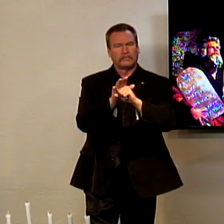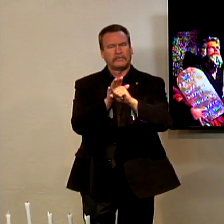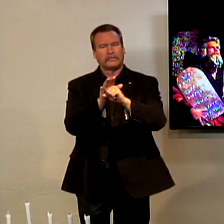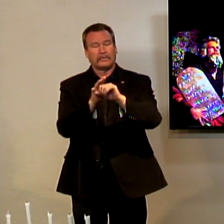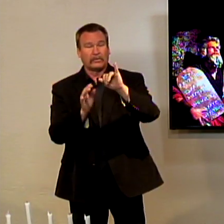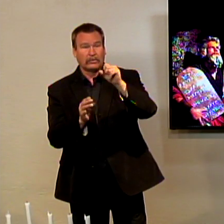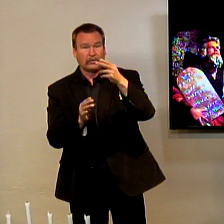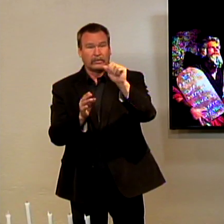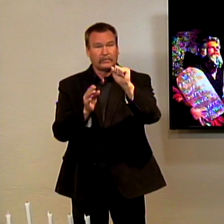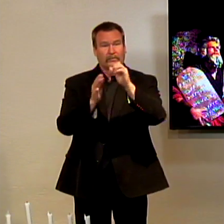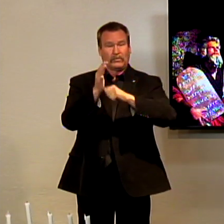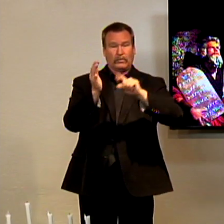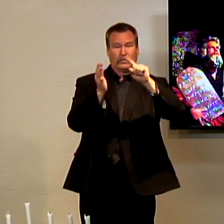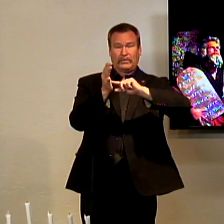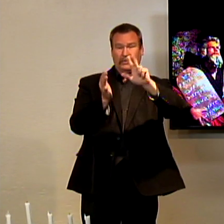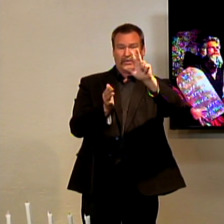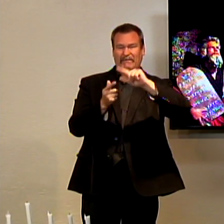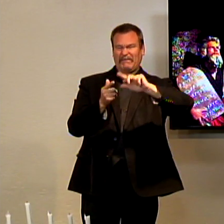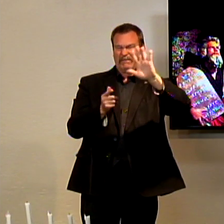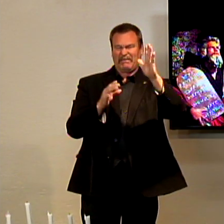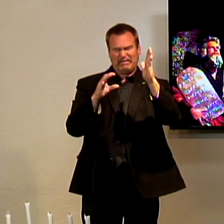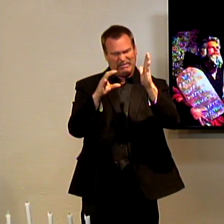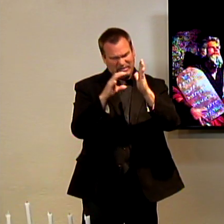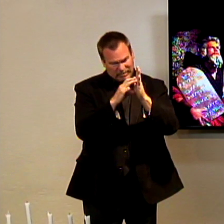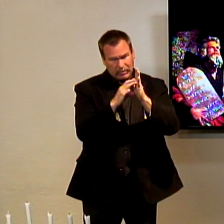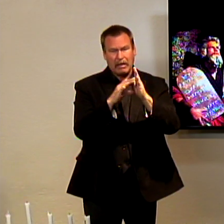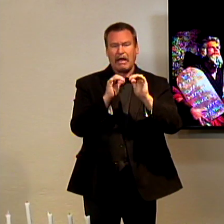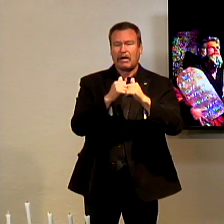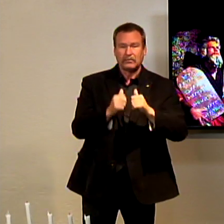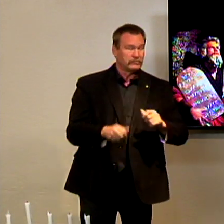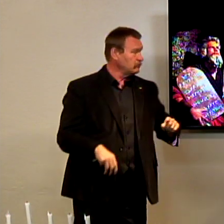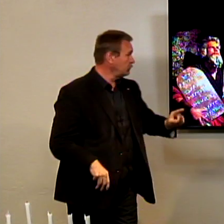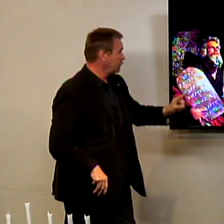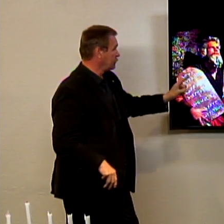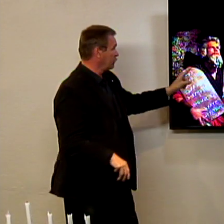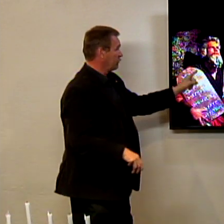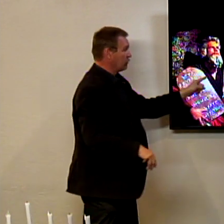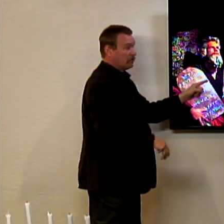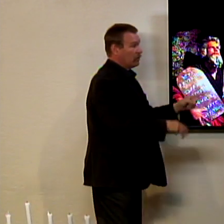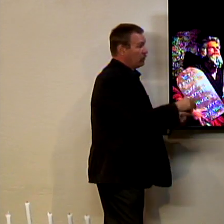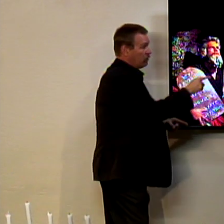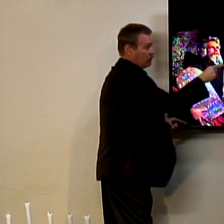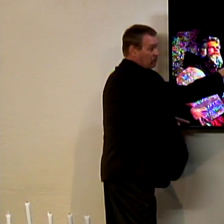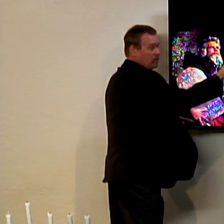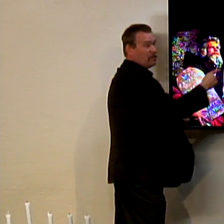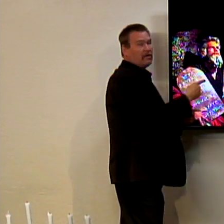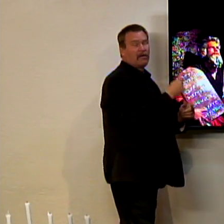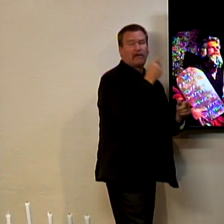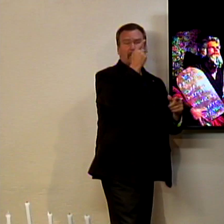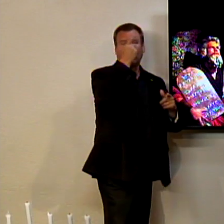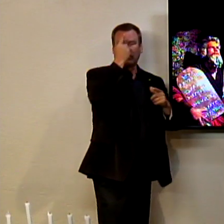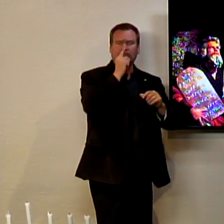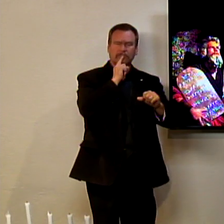9. Now, God's promises, they're mentioned in this chapter again, Joshua 1, verses 3 to 5.